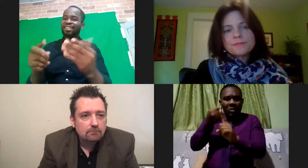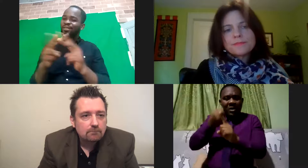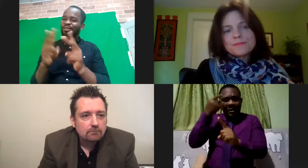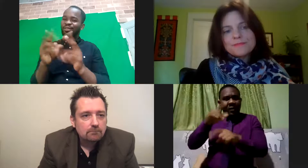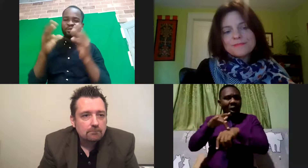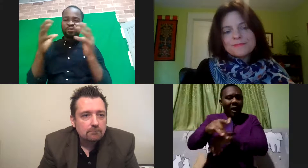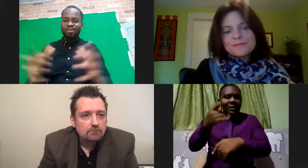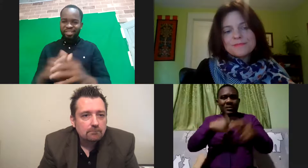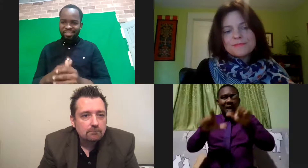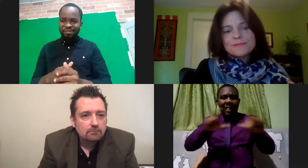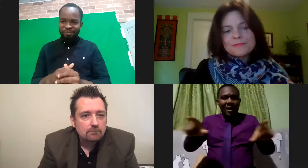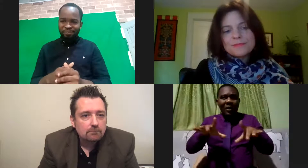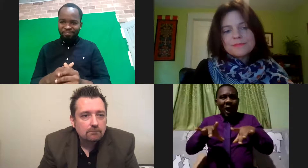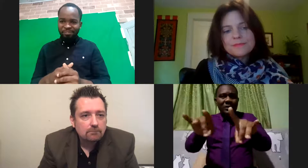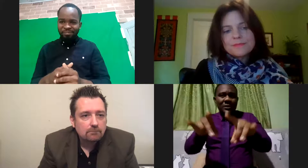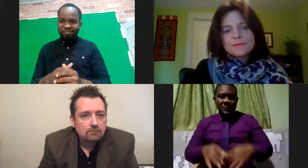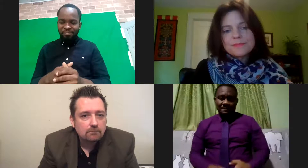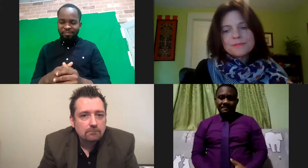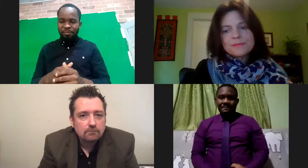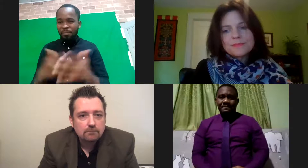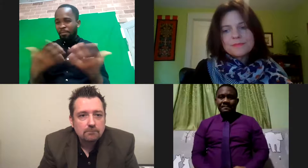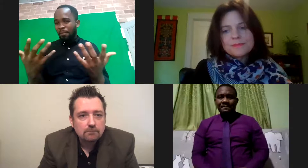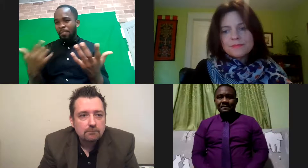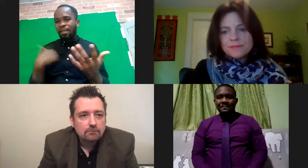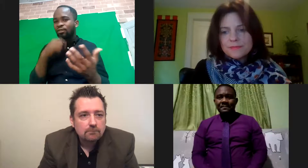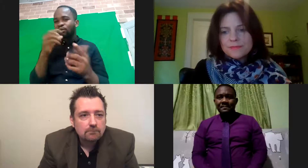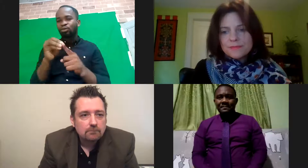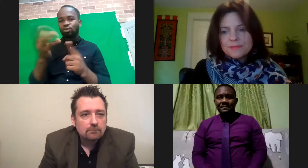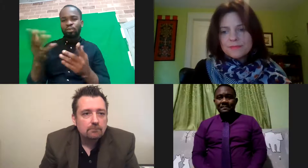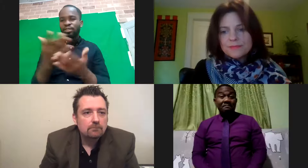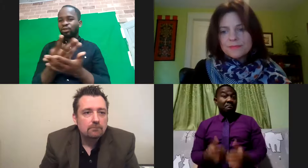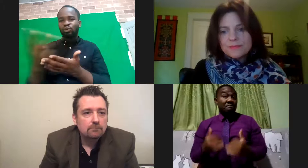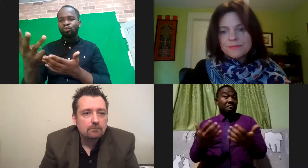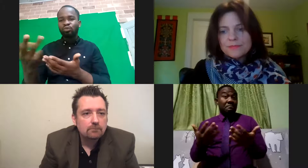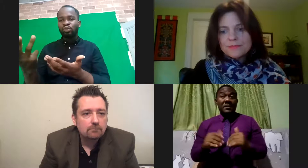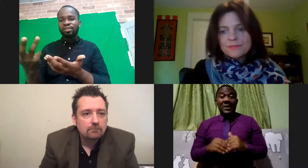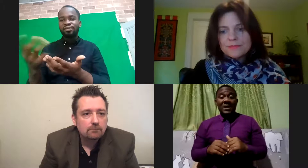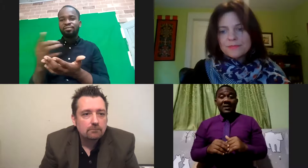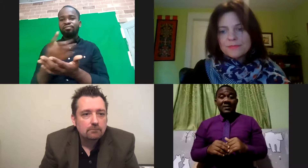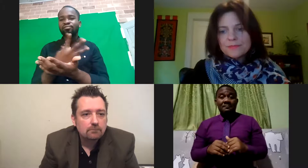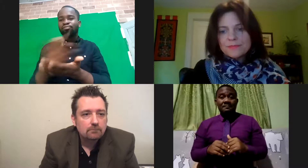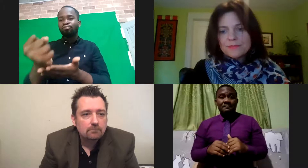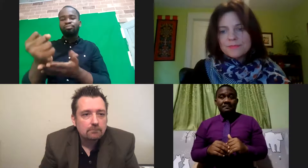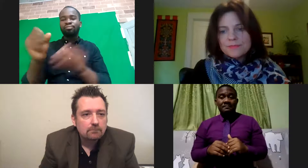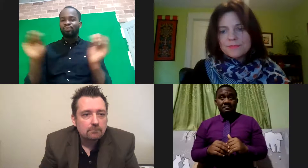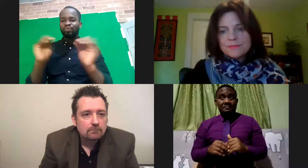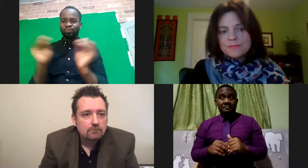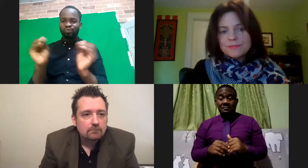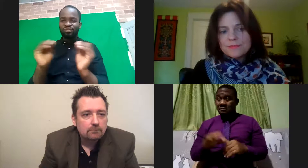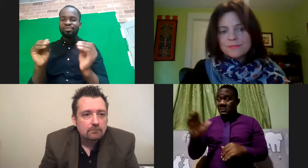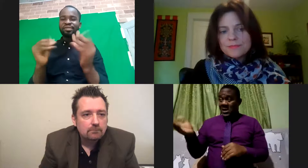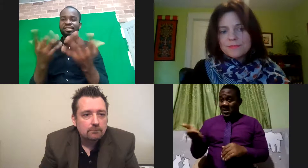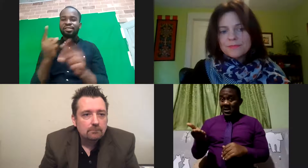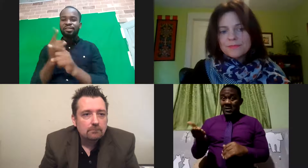So without so much wasting of time, I am actually going to introduce